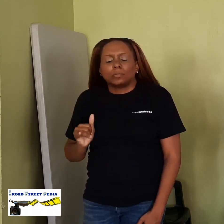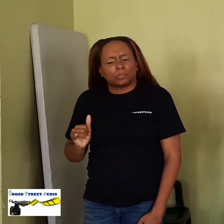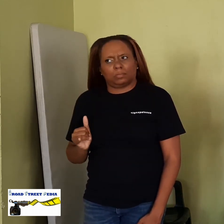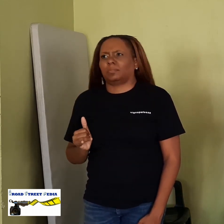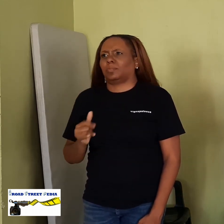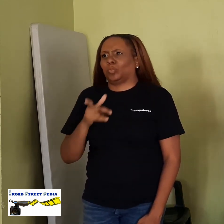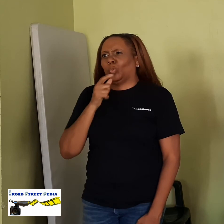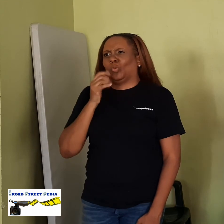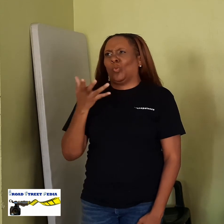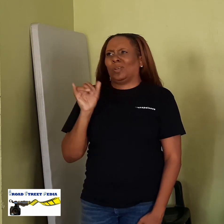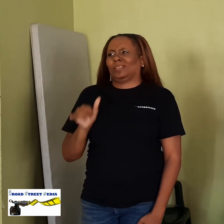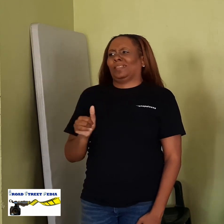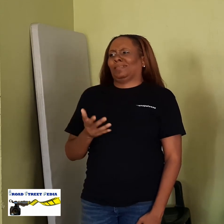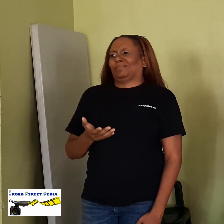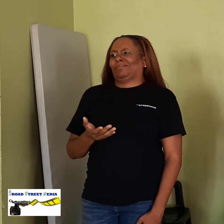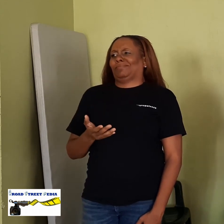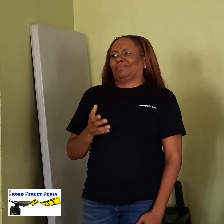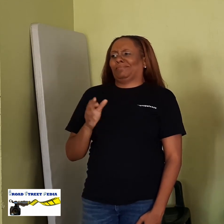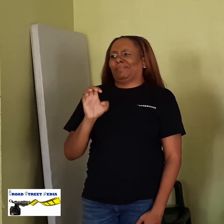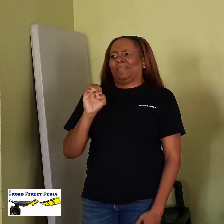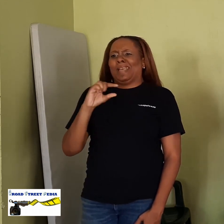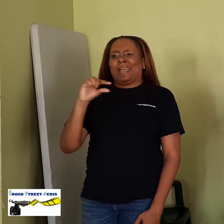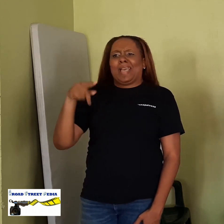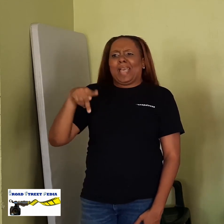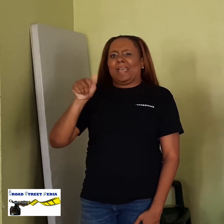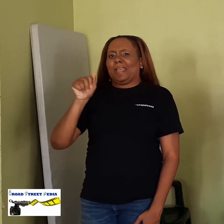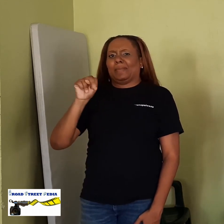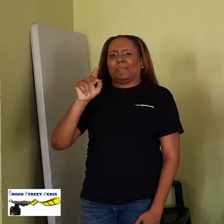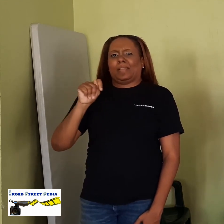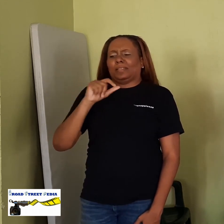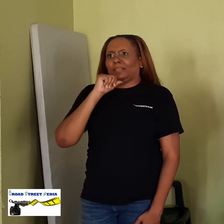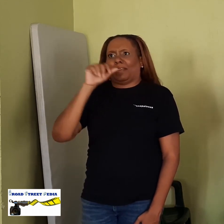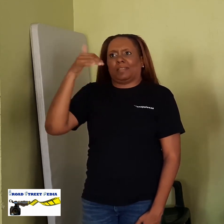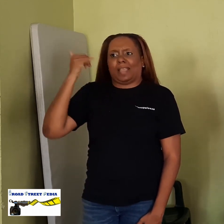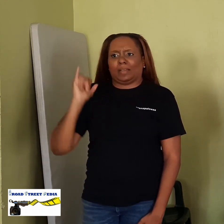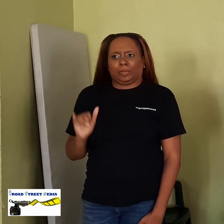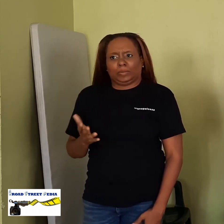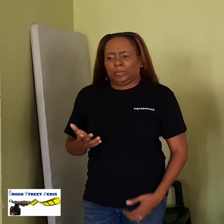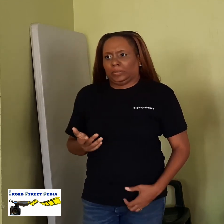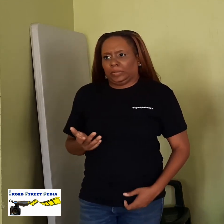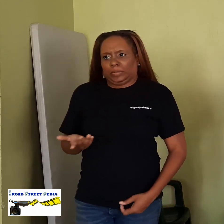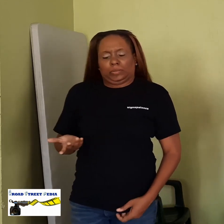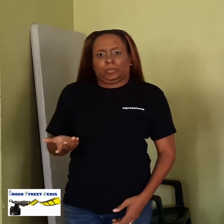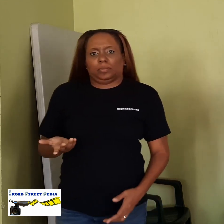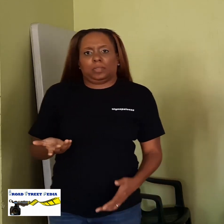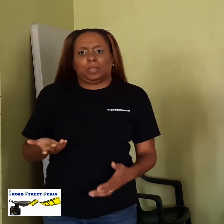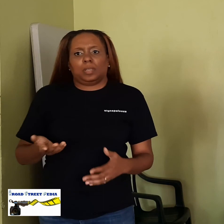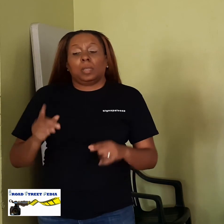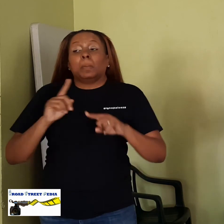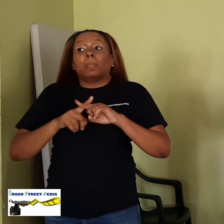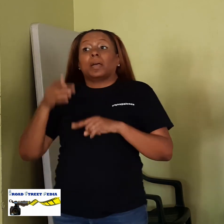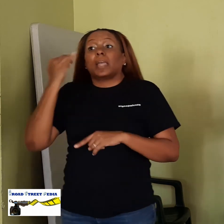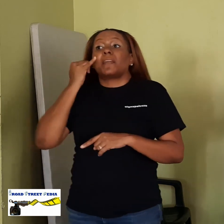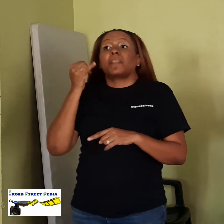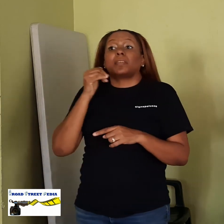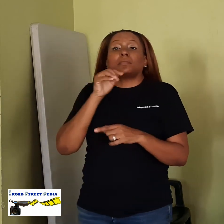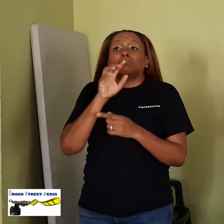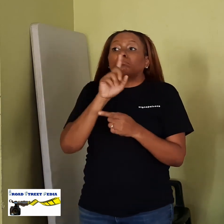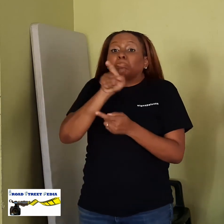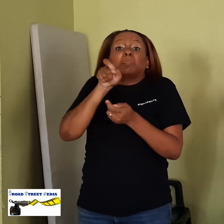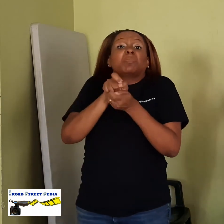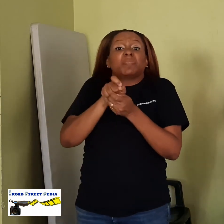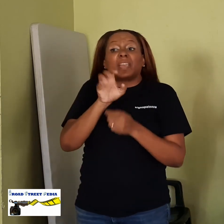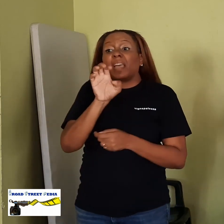eggplant, but they would know that it's supposed to be yellow and not a distorted looking color that's away from the